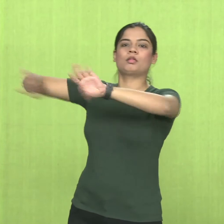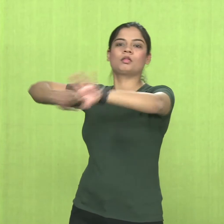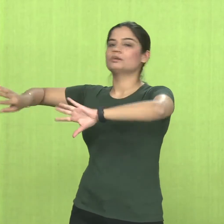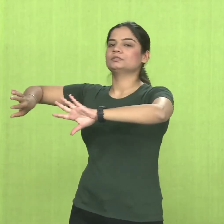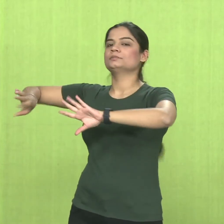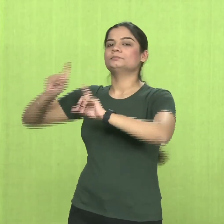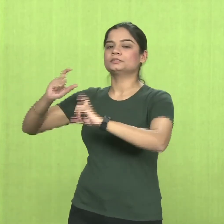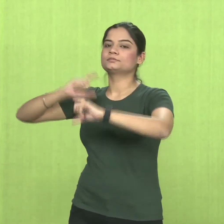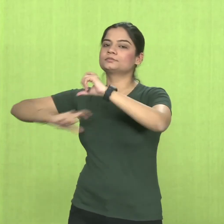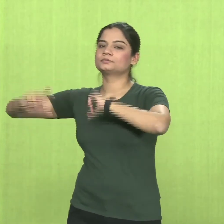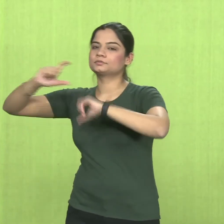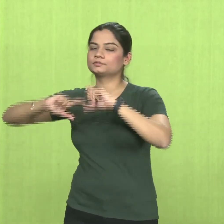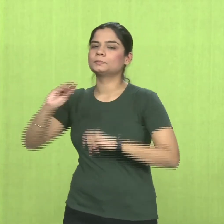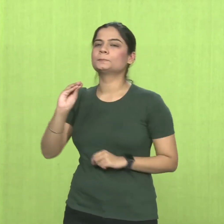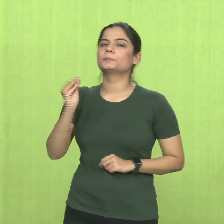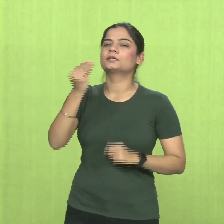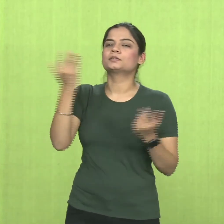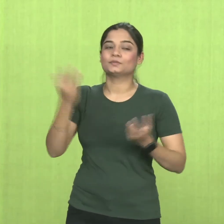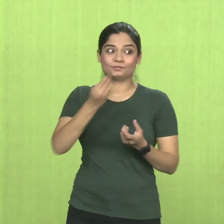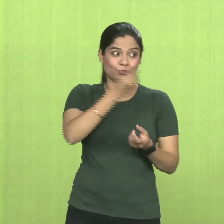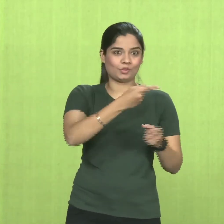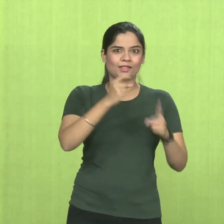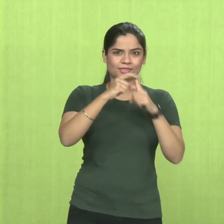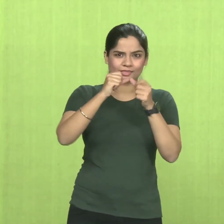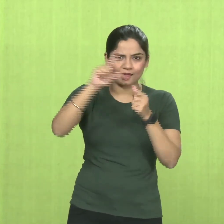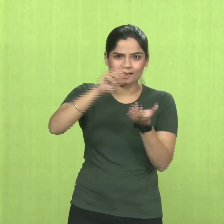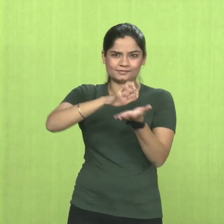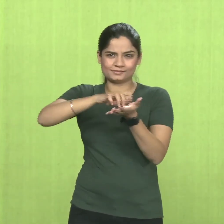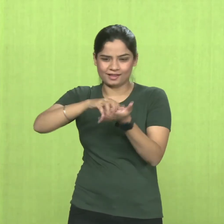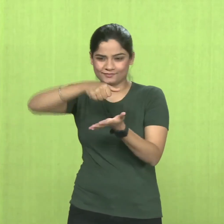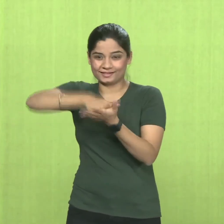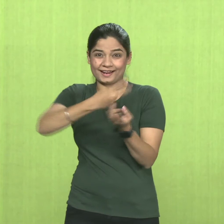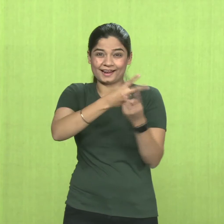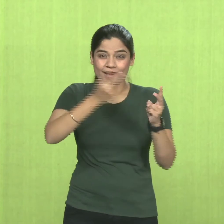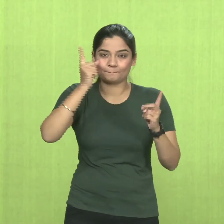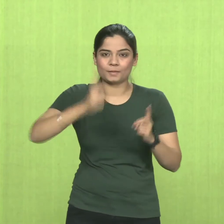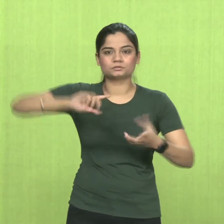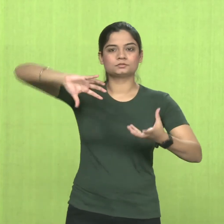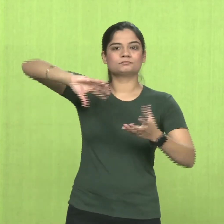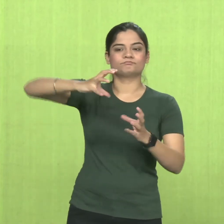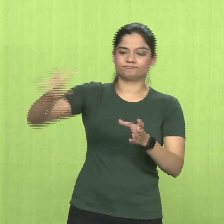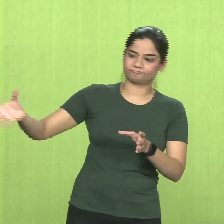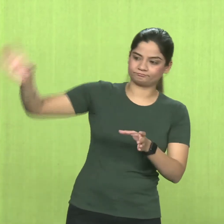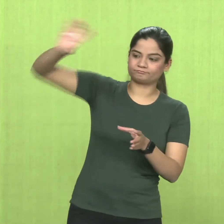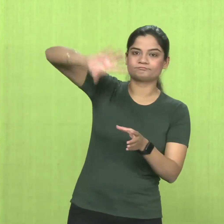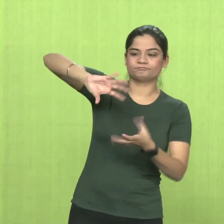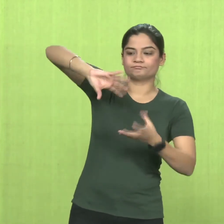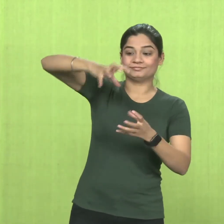place. Don't leave it here and there. Be it rice, dal, pulses, etc. They should be kept in airtight containers.